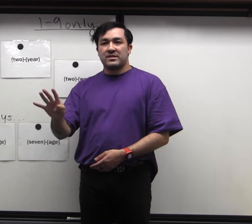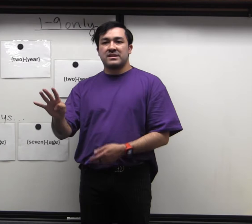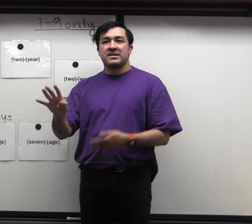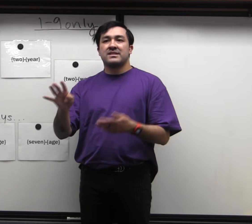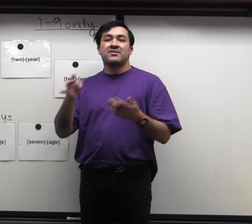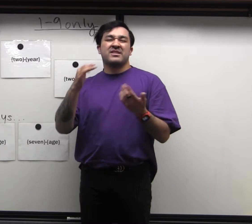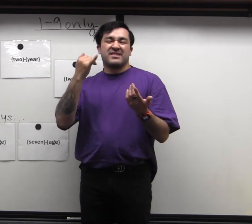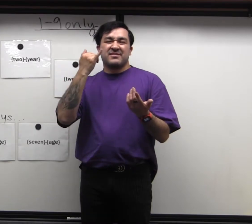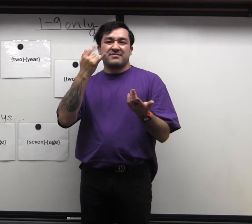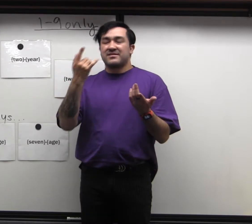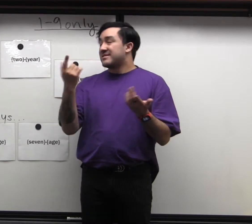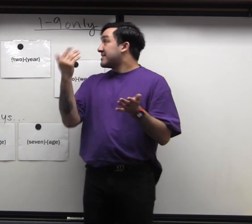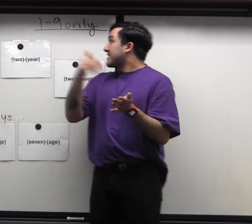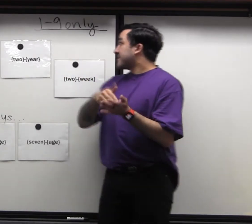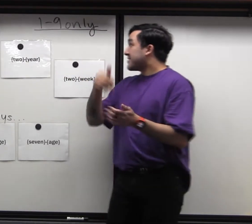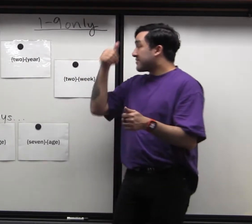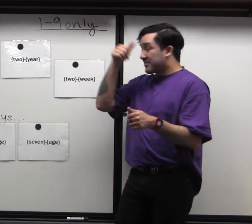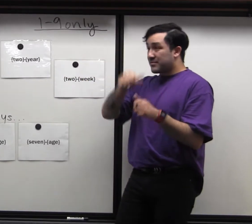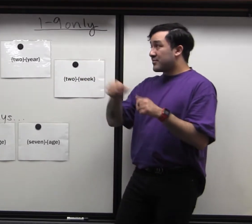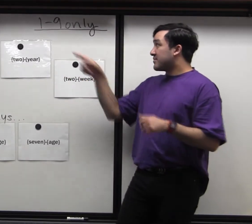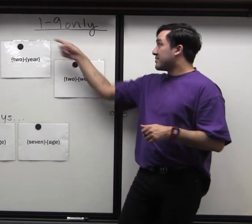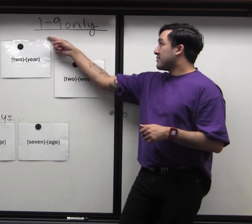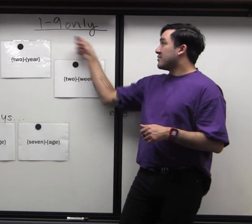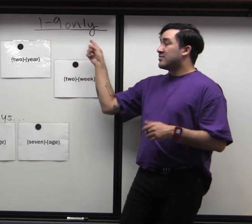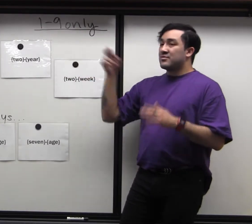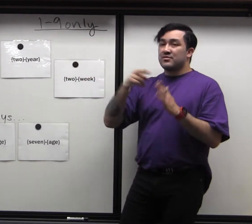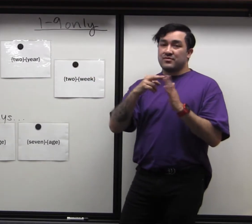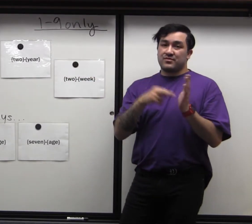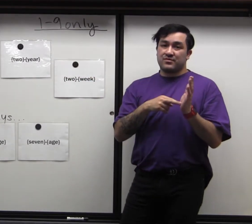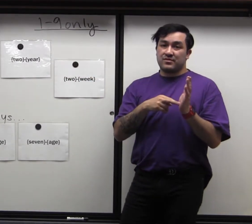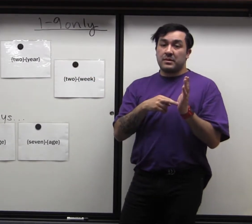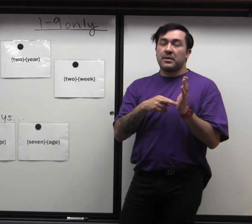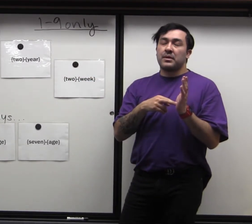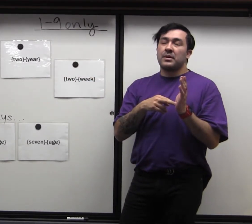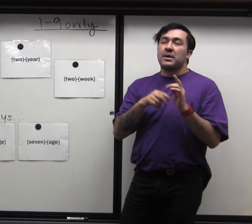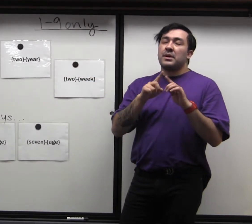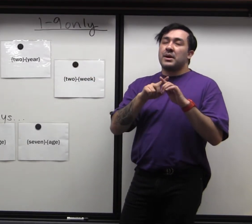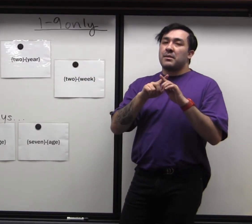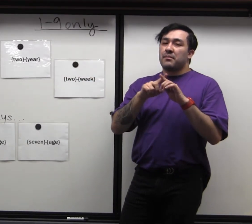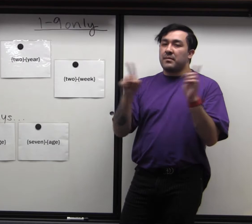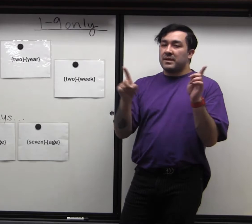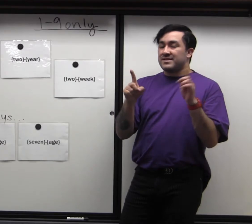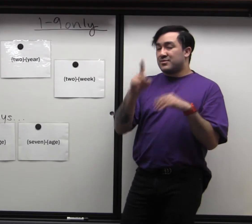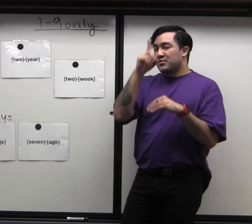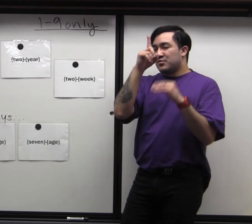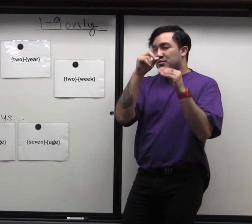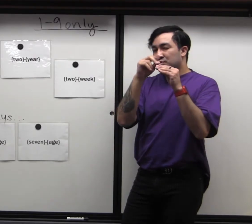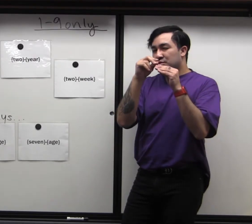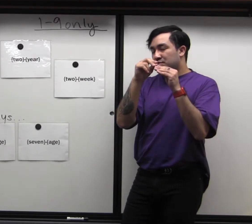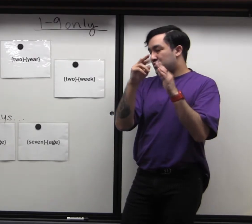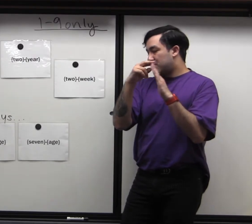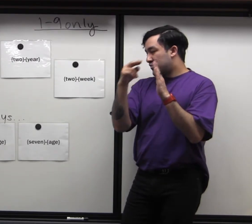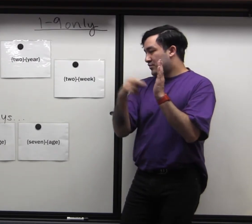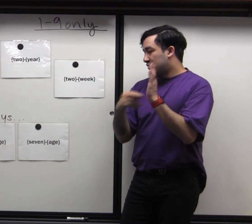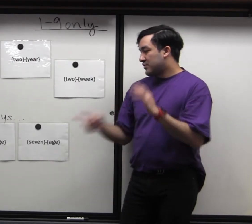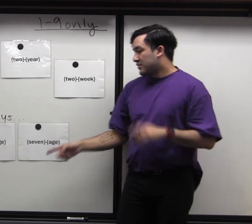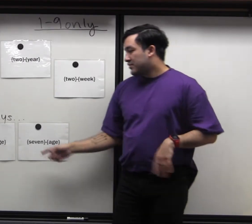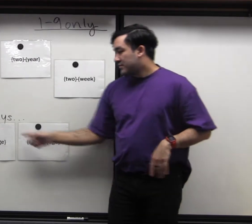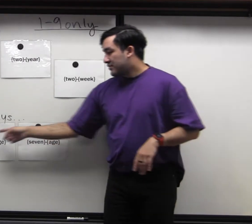He's 4. And again, remember, it has a 1 through 9 rule. But there's really one